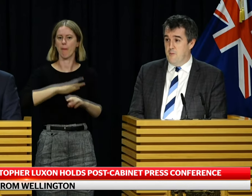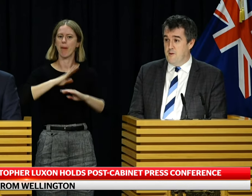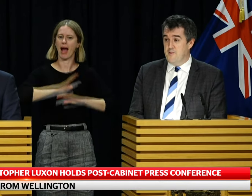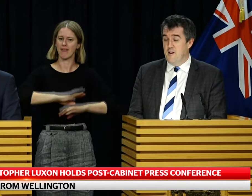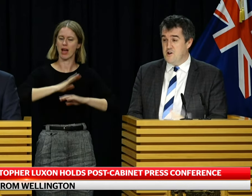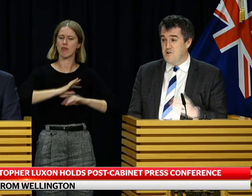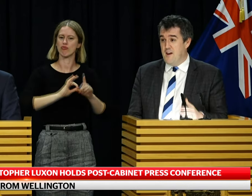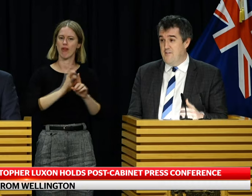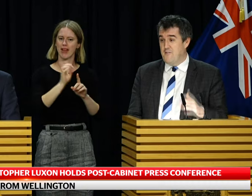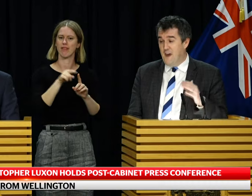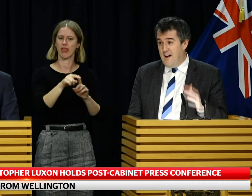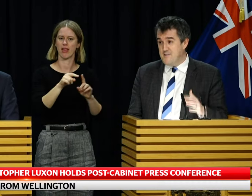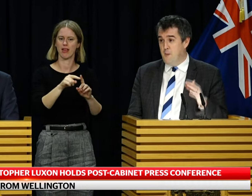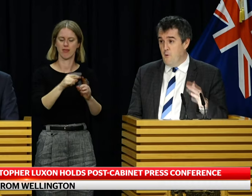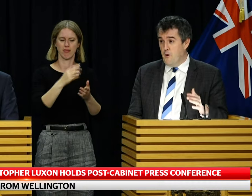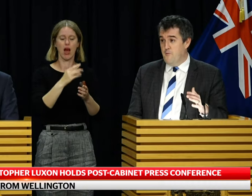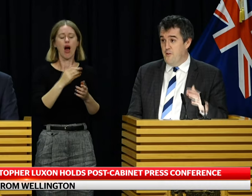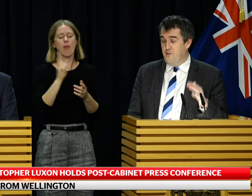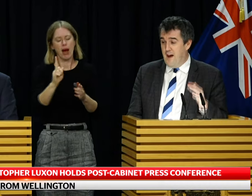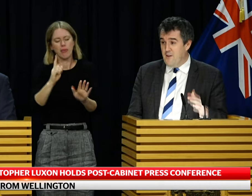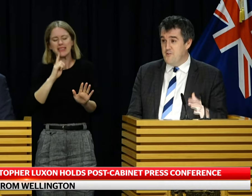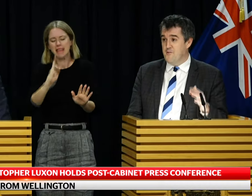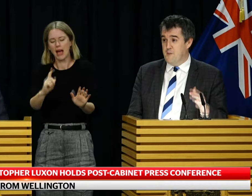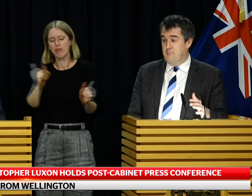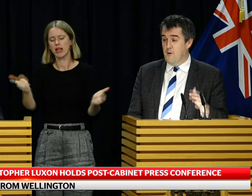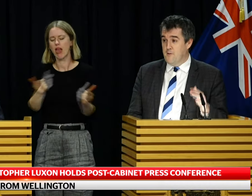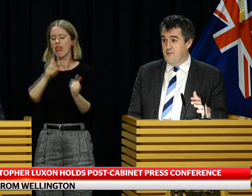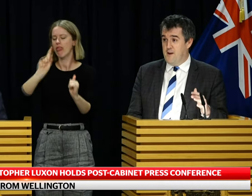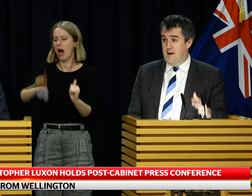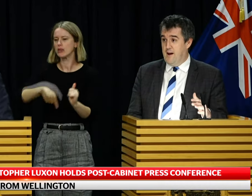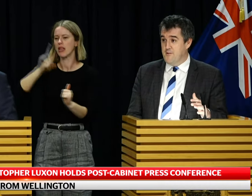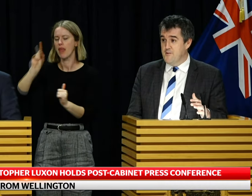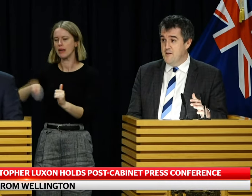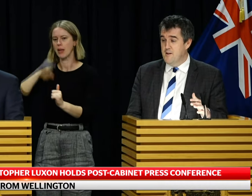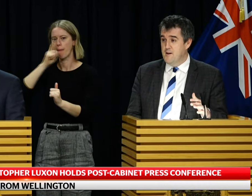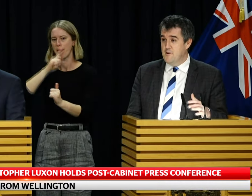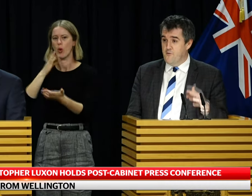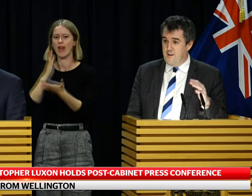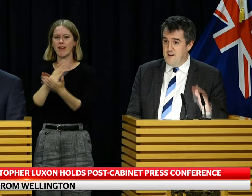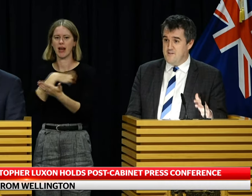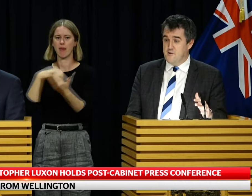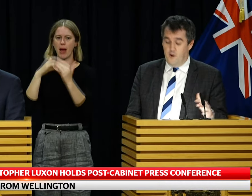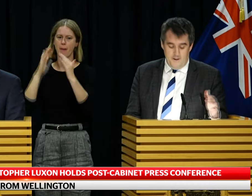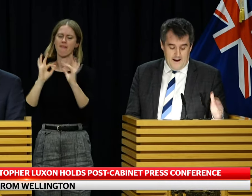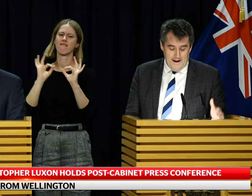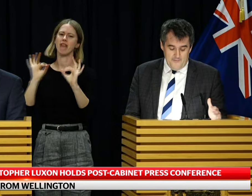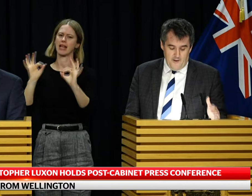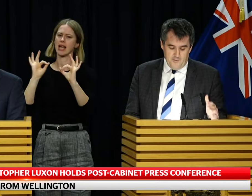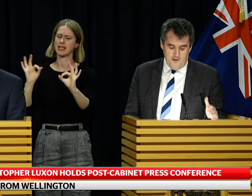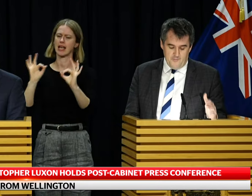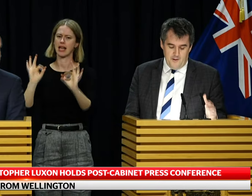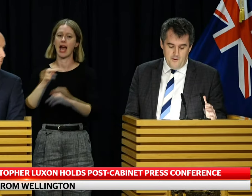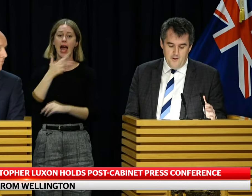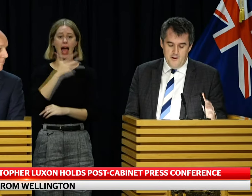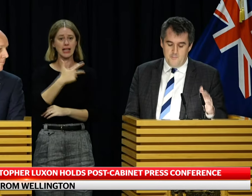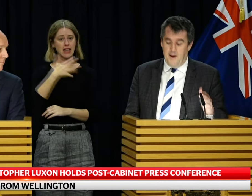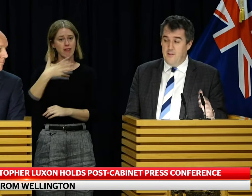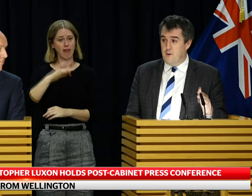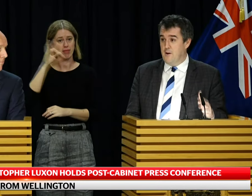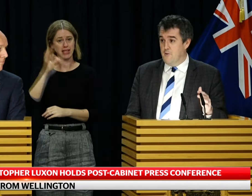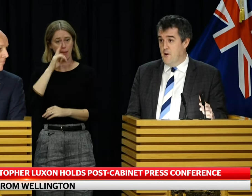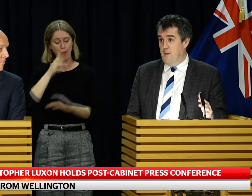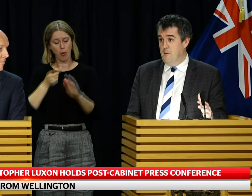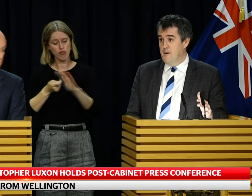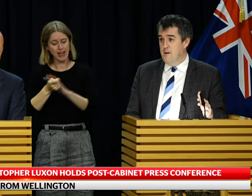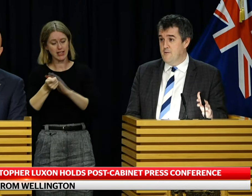in their properties. I should say the vast bulk of the thousands of people who live in state houses do a fantastic job, and 85% of people pay